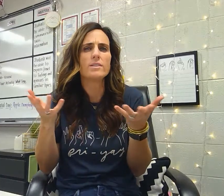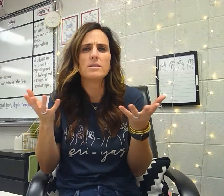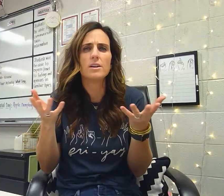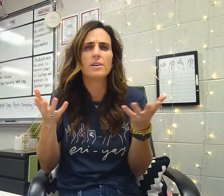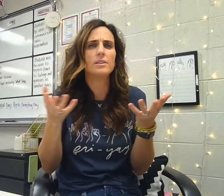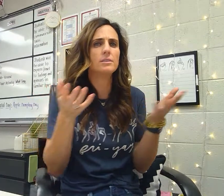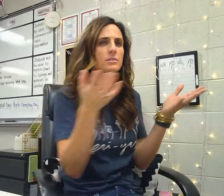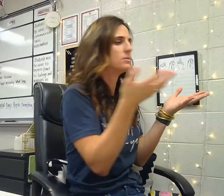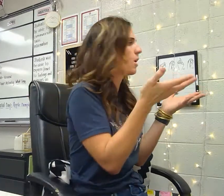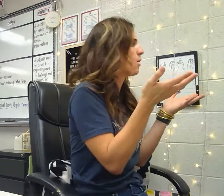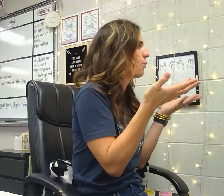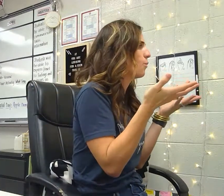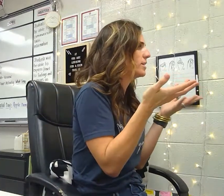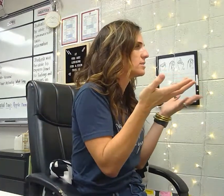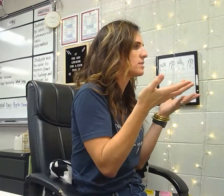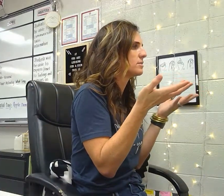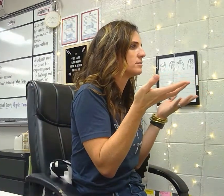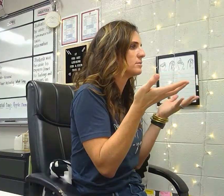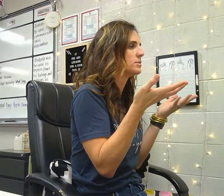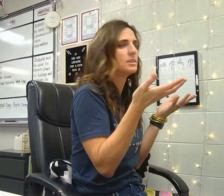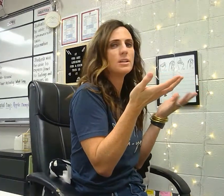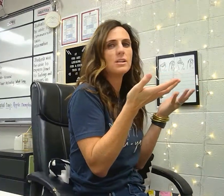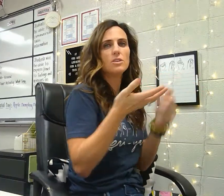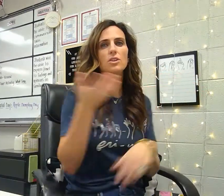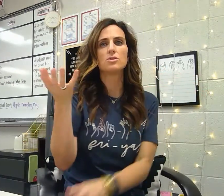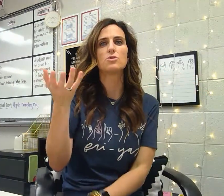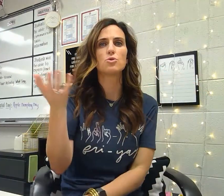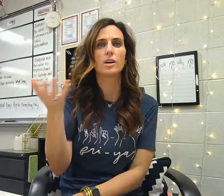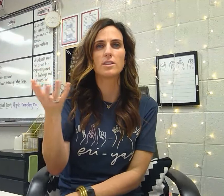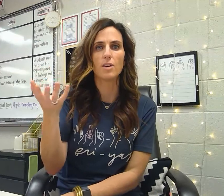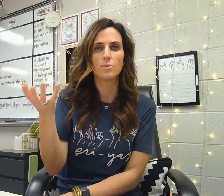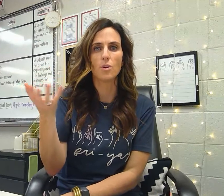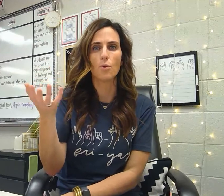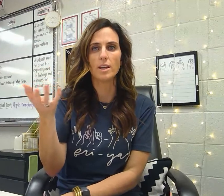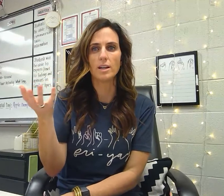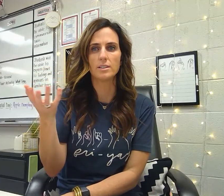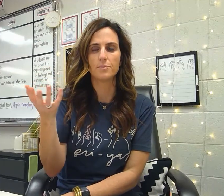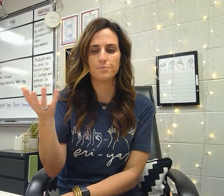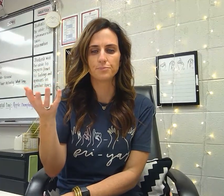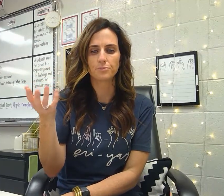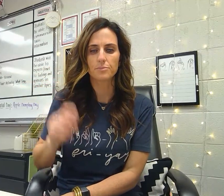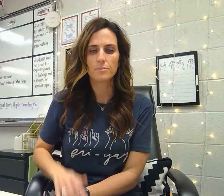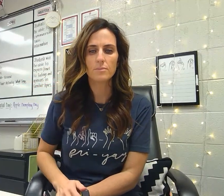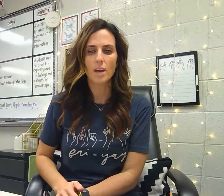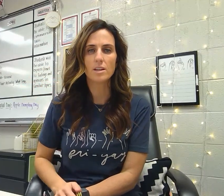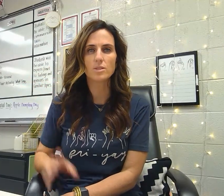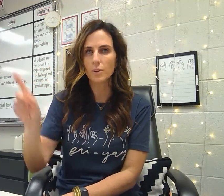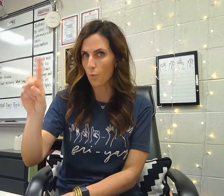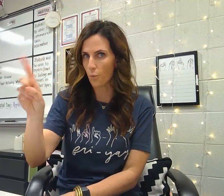what. What. You can also shortcut that with a one hand. The next one,